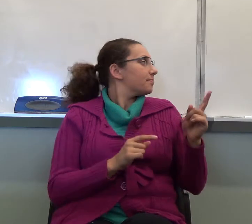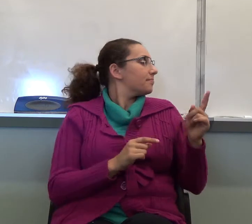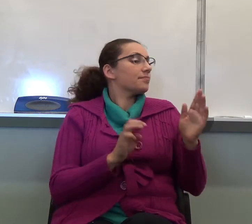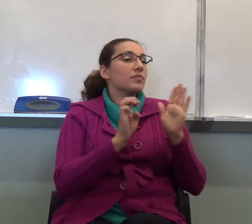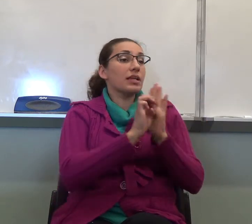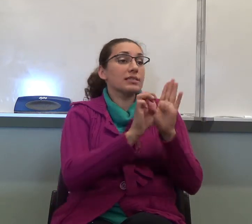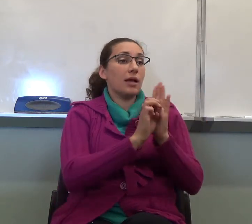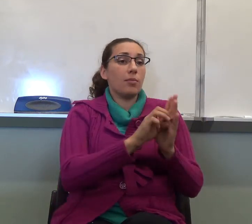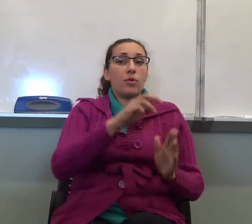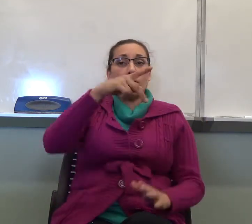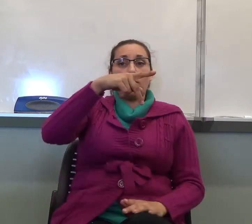pi.